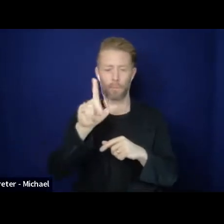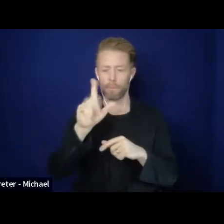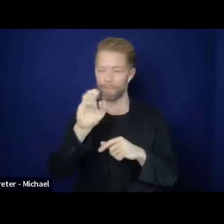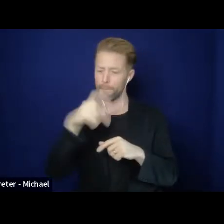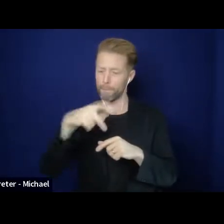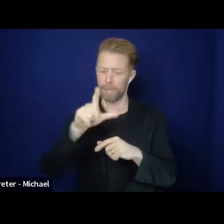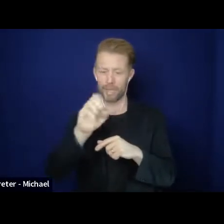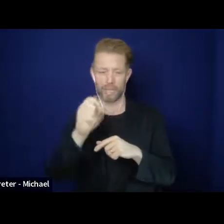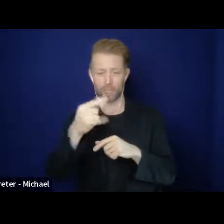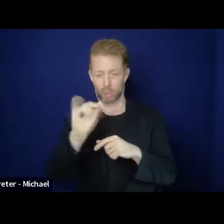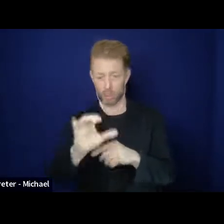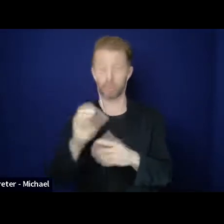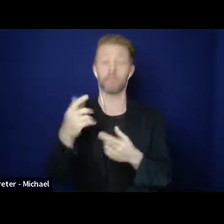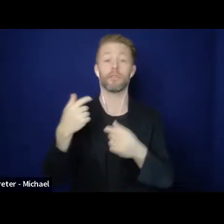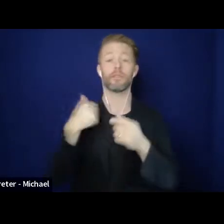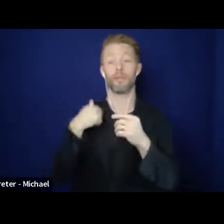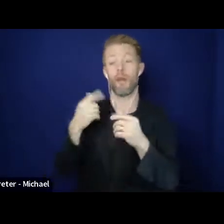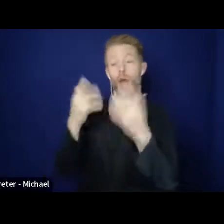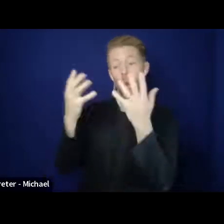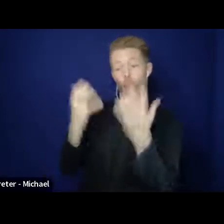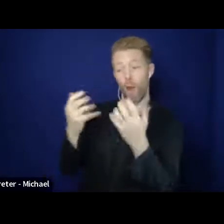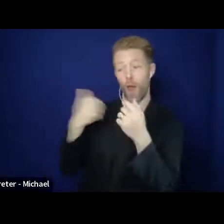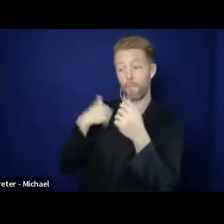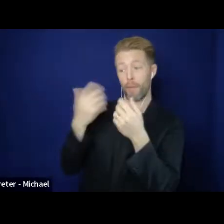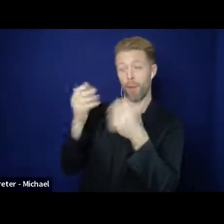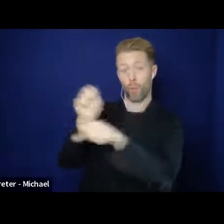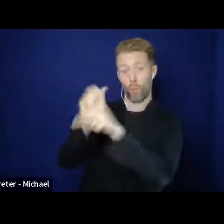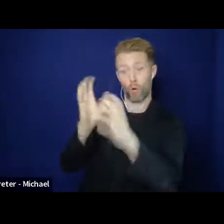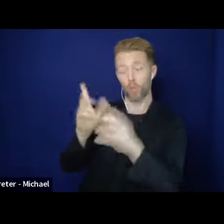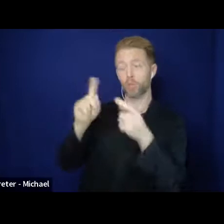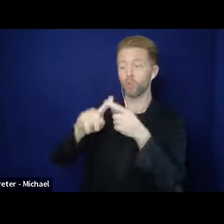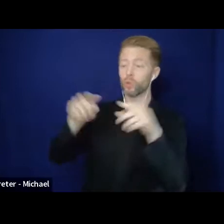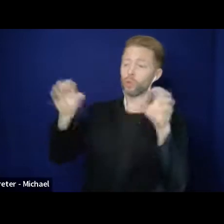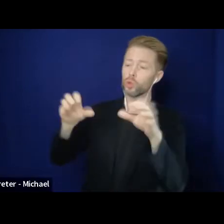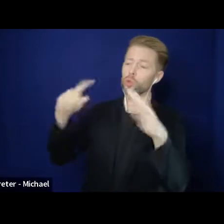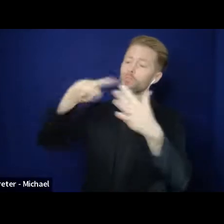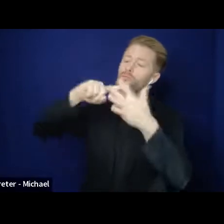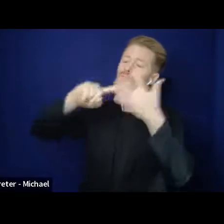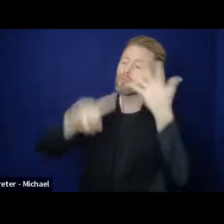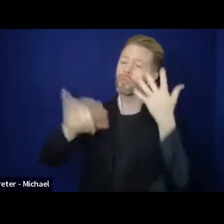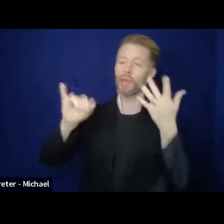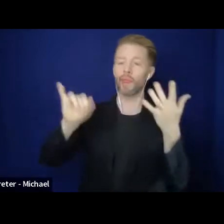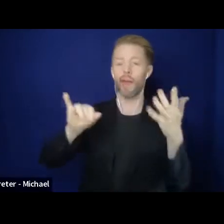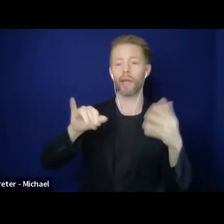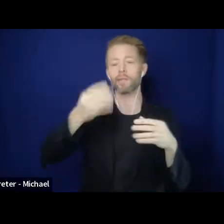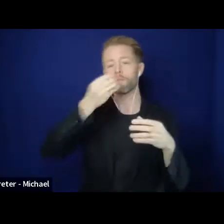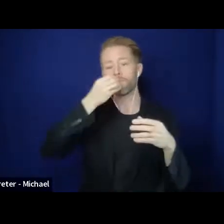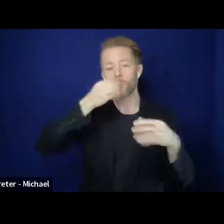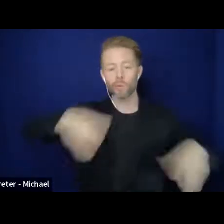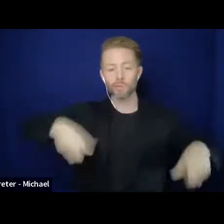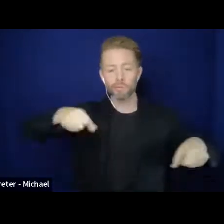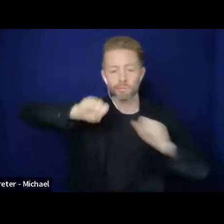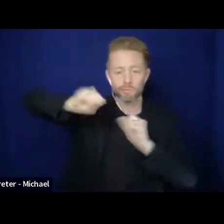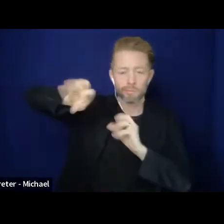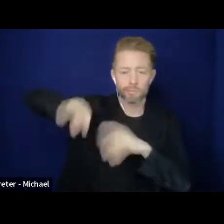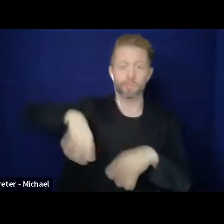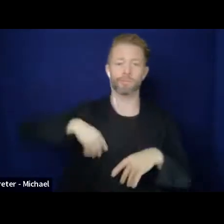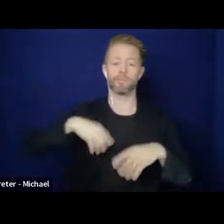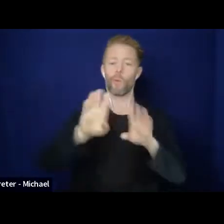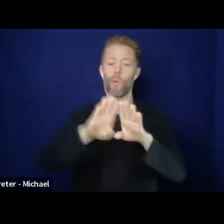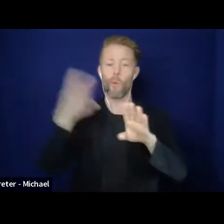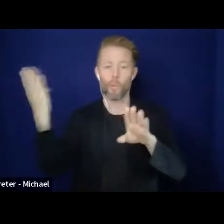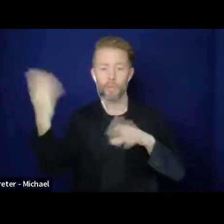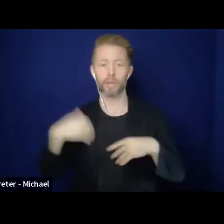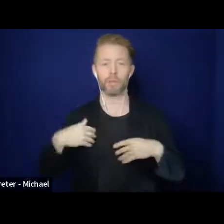that your support worker perform a range of tasks, including opening the door for you, unloading your groceries, helping you change